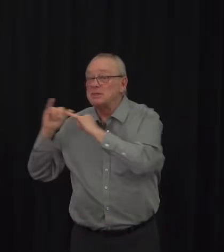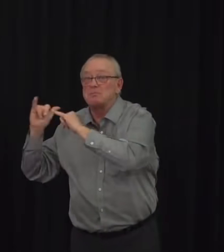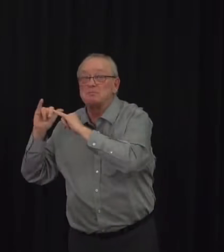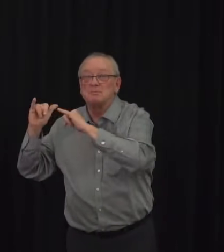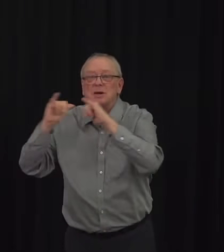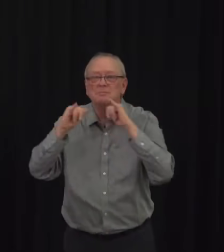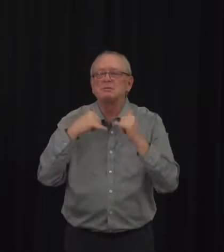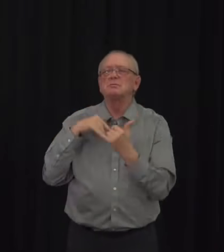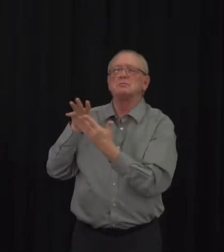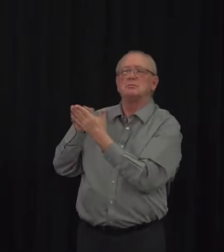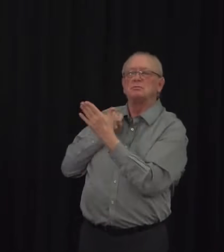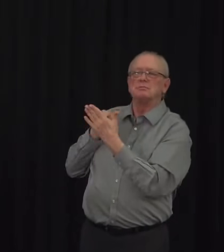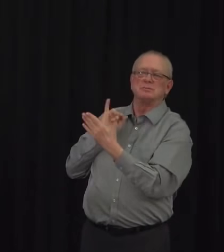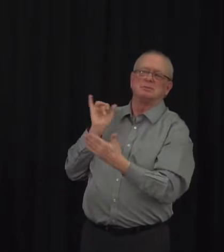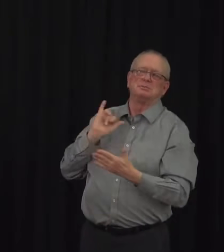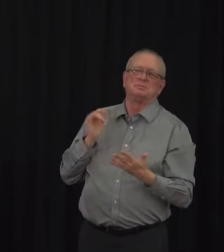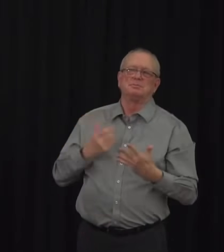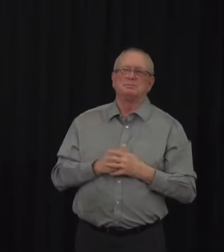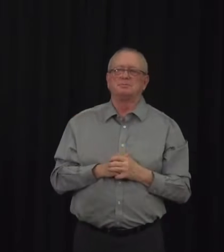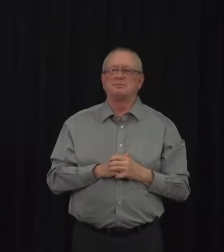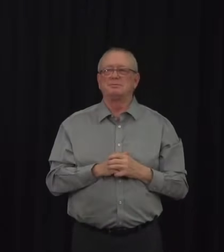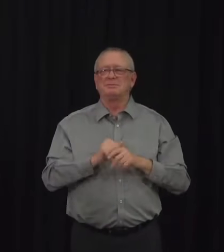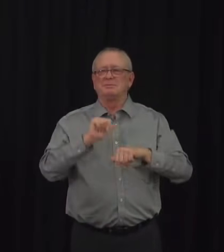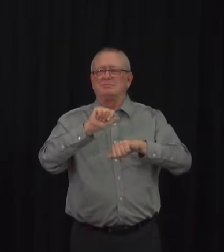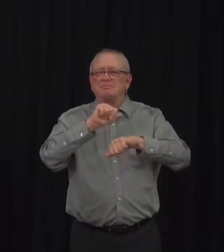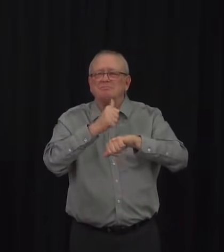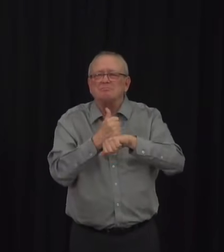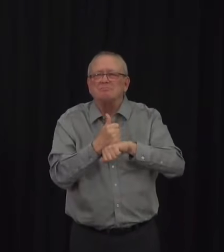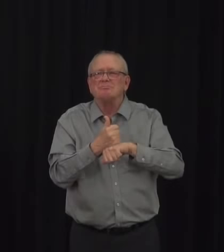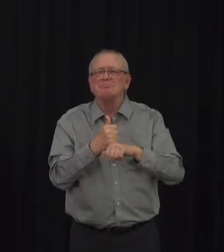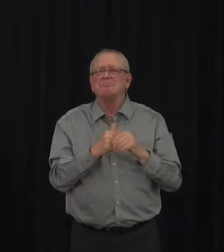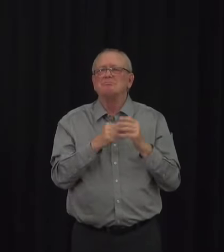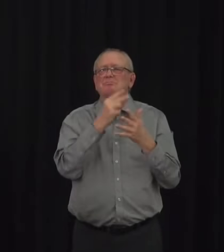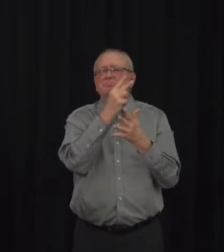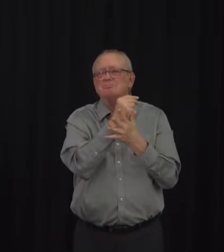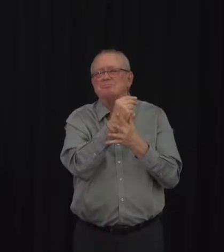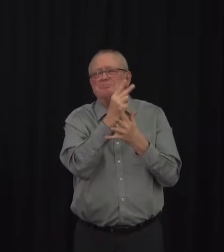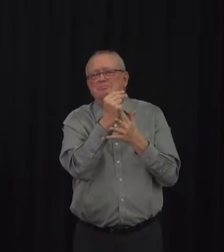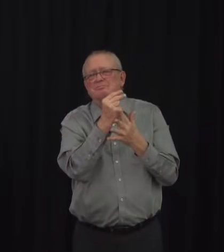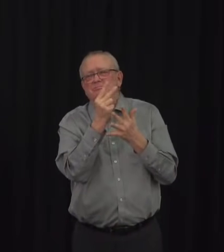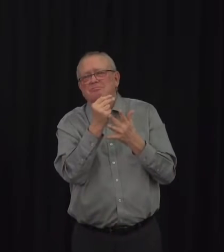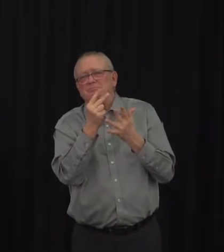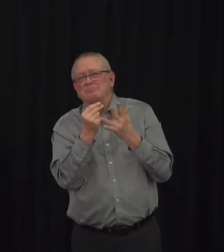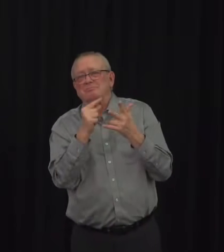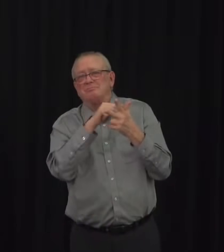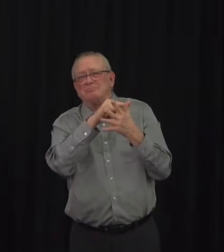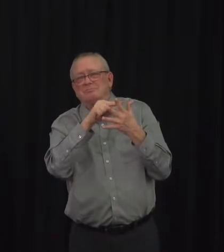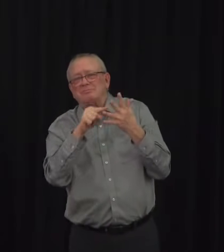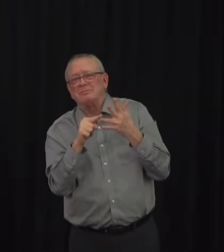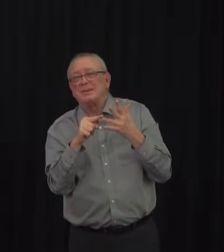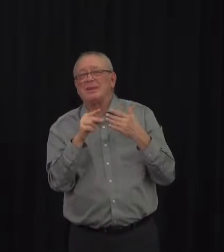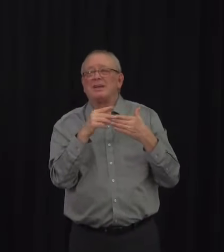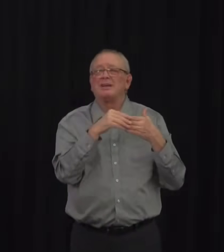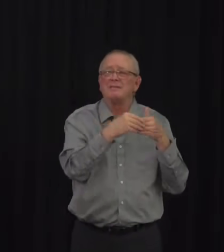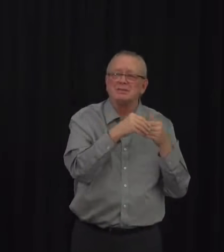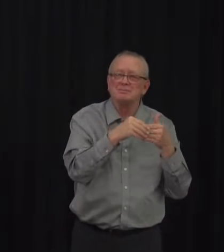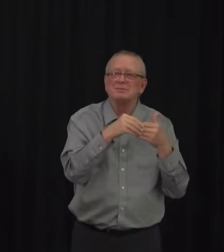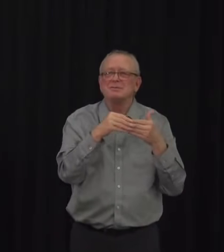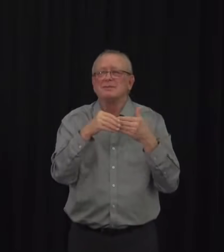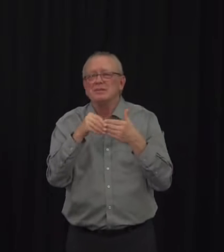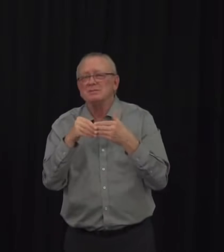framework would, of course, mean that we would, by necessity, need to move away from that more localized data. And so there's a tension in